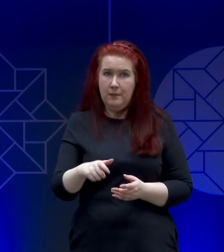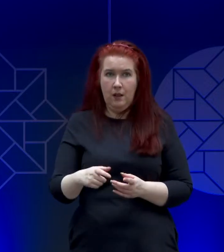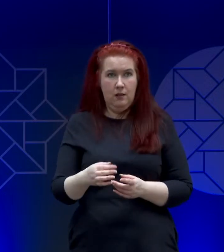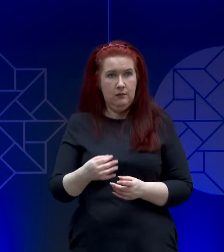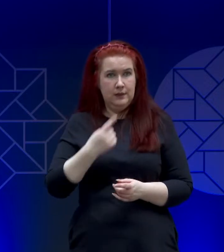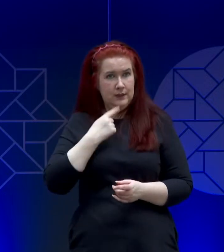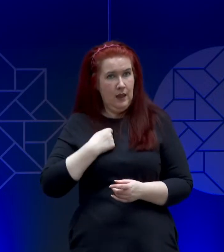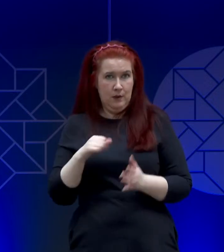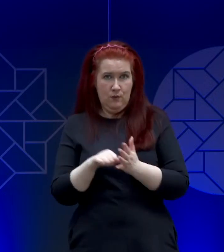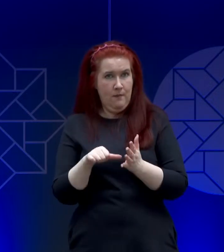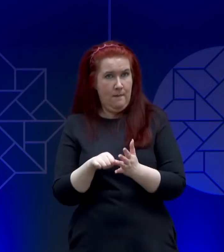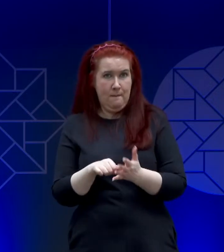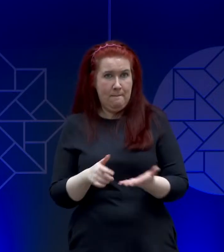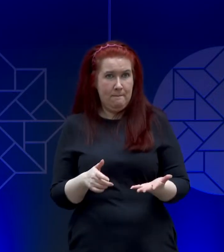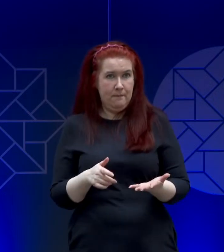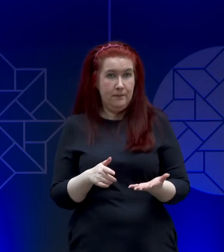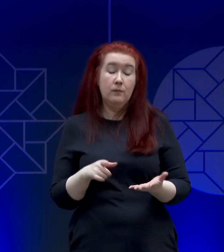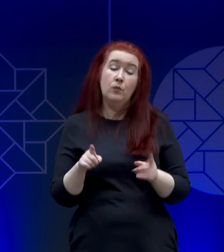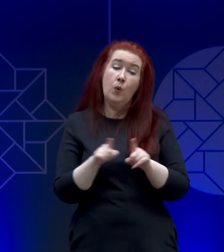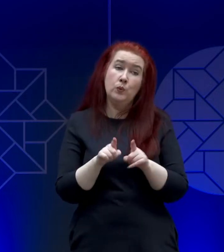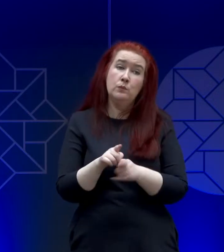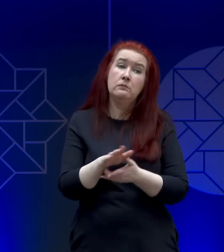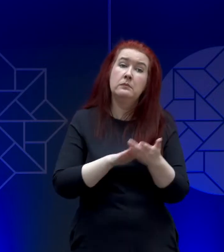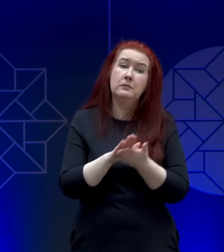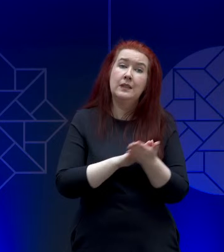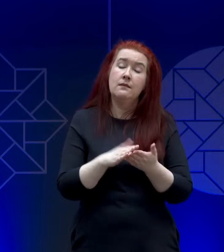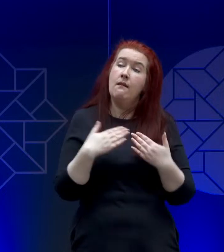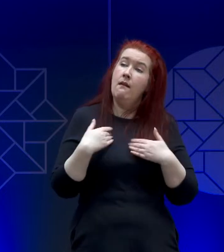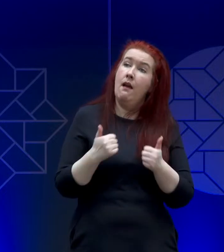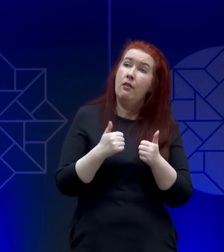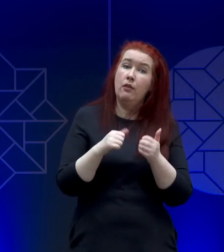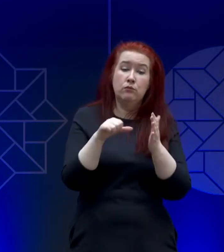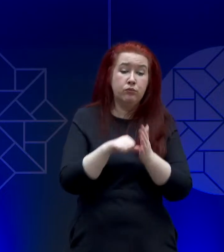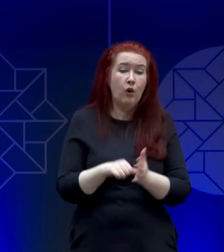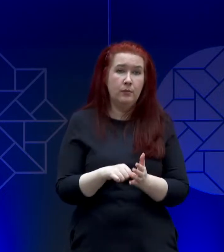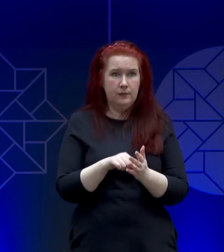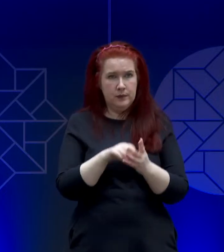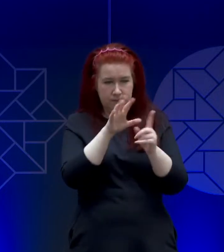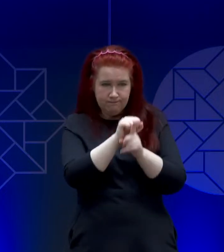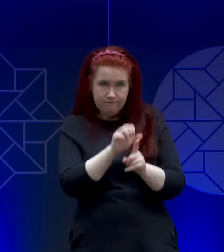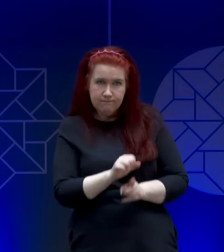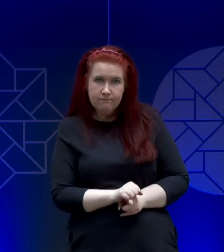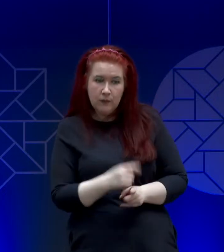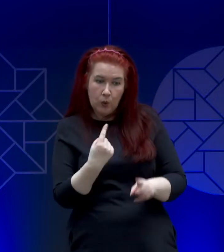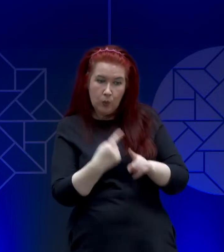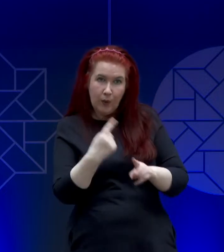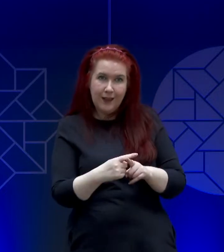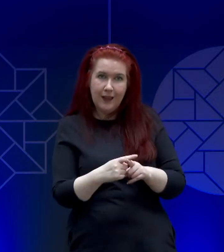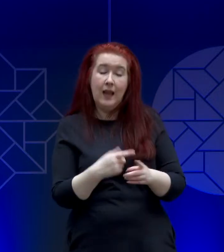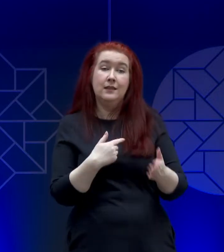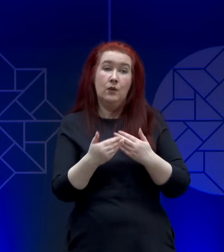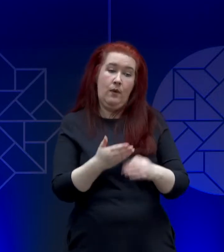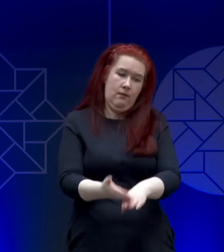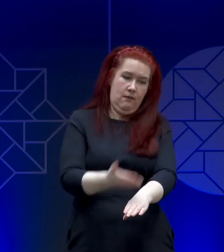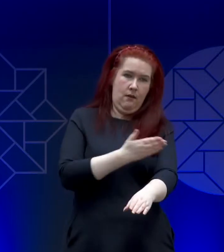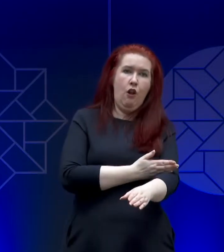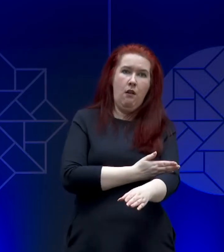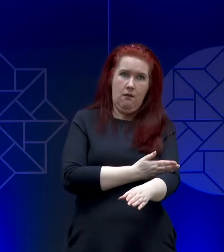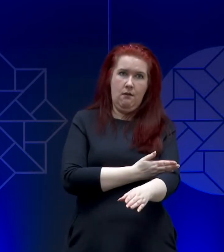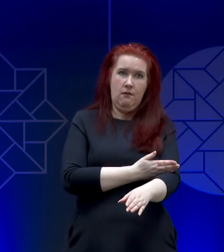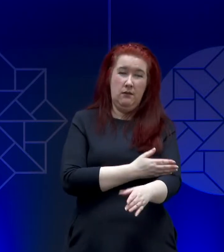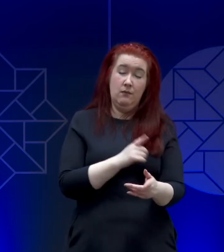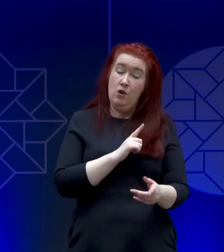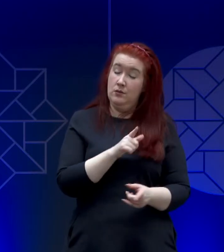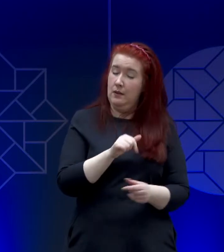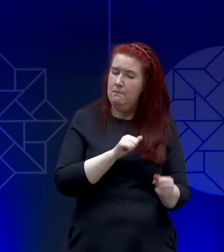equally, it will make it more likely that health issues are picked up quickly and dealt with earlier, for there is no